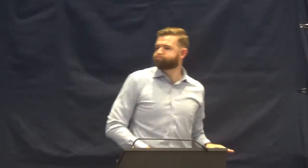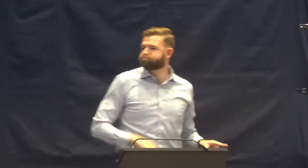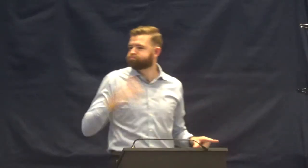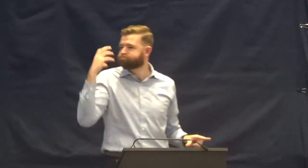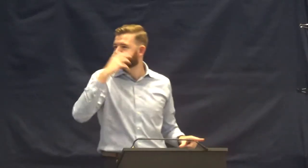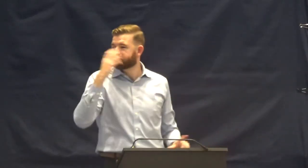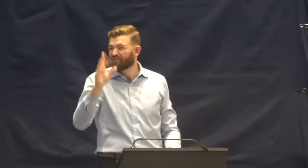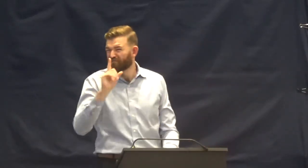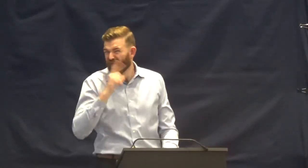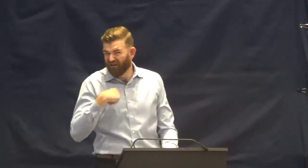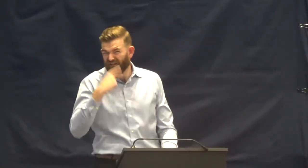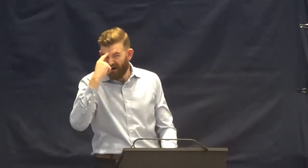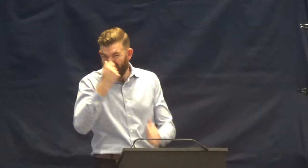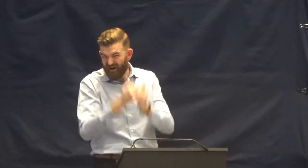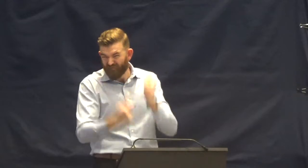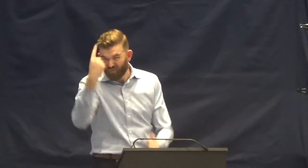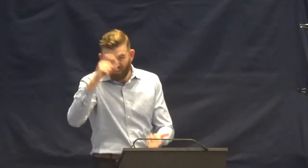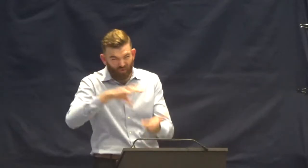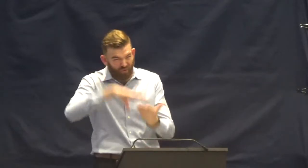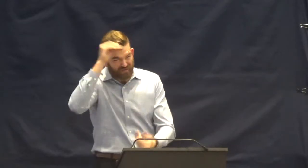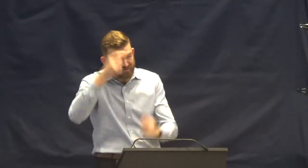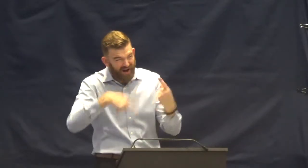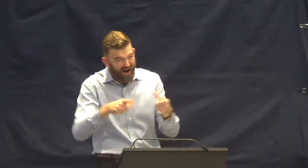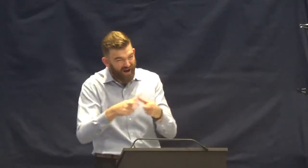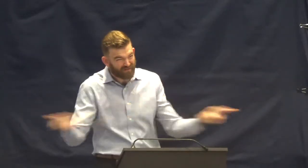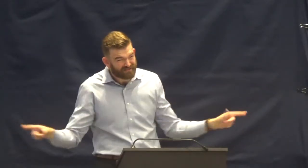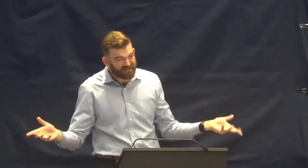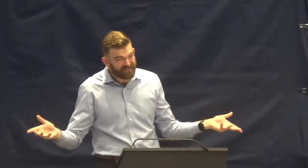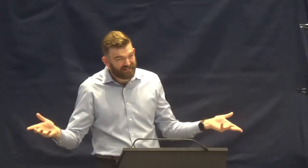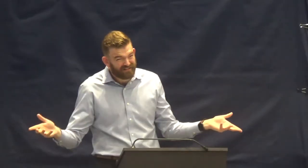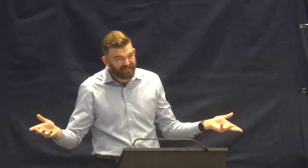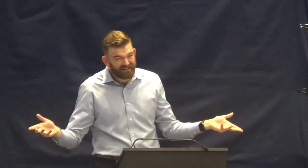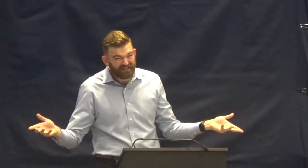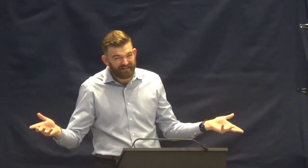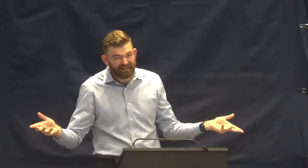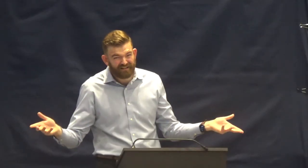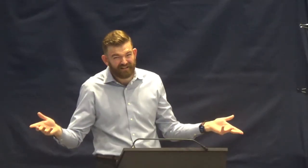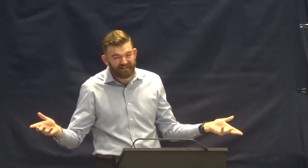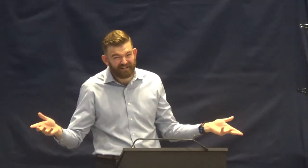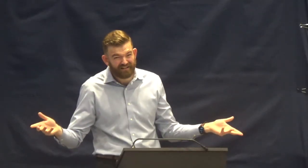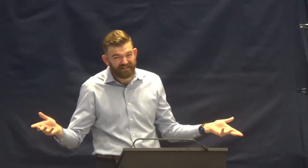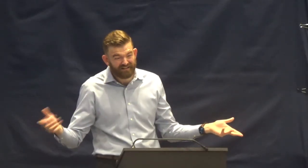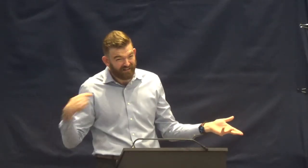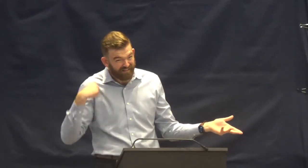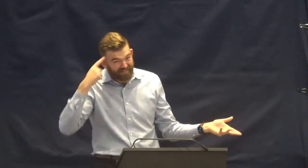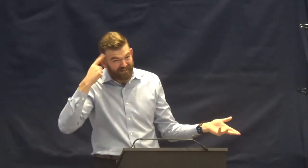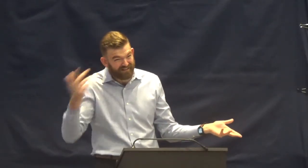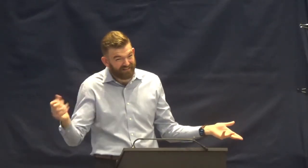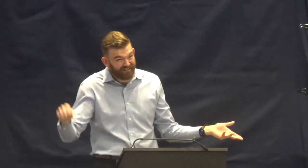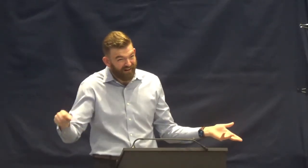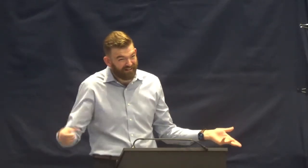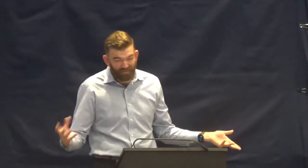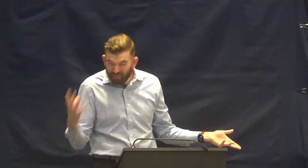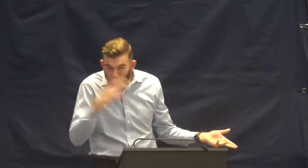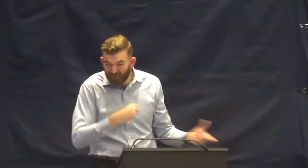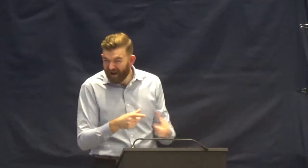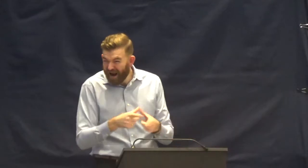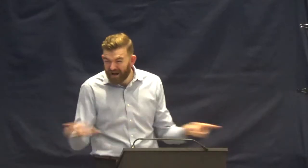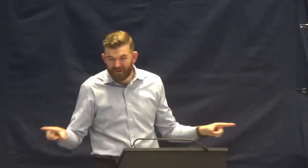And see the benefit of sign language. I really do believe that everyone should learn sign language. I truly